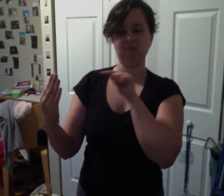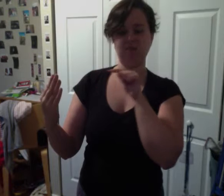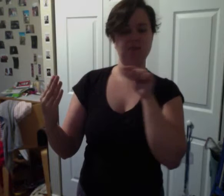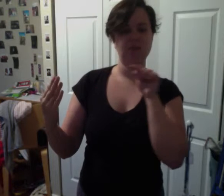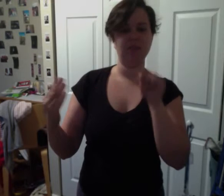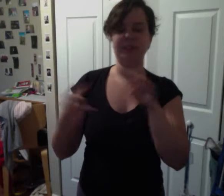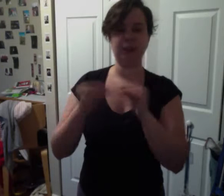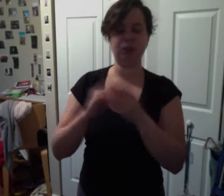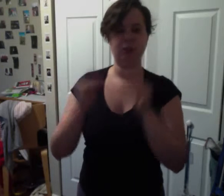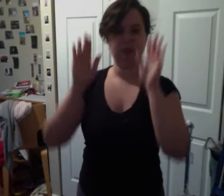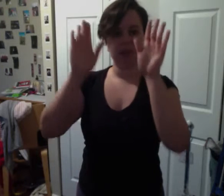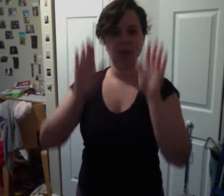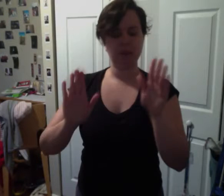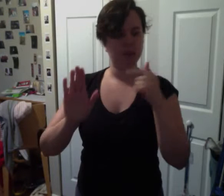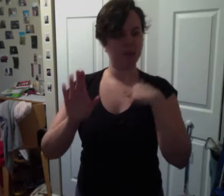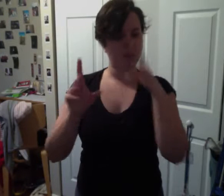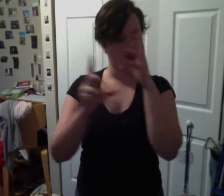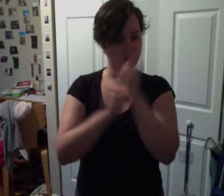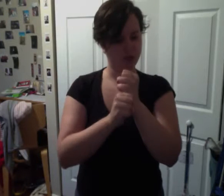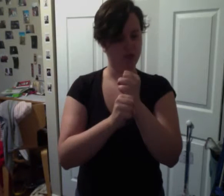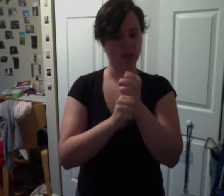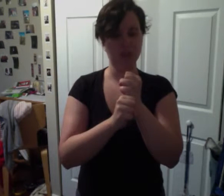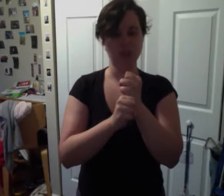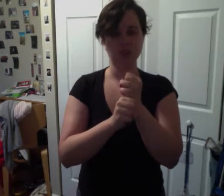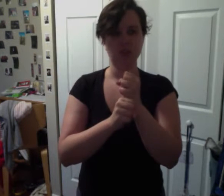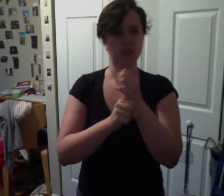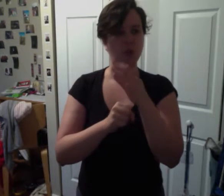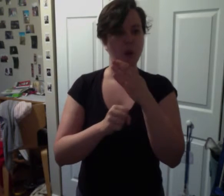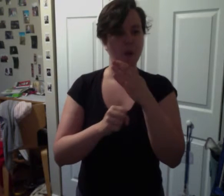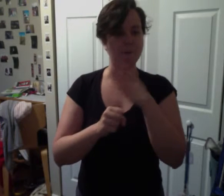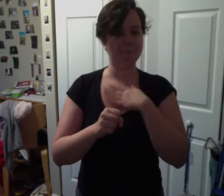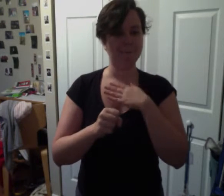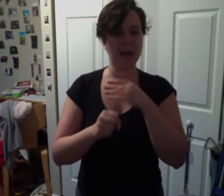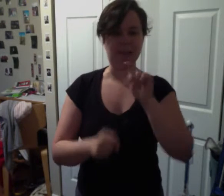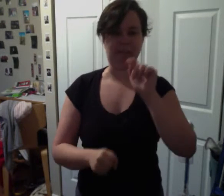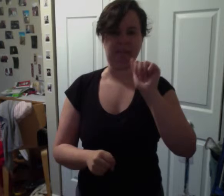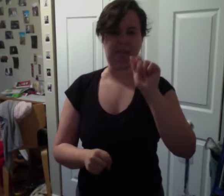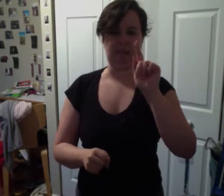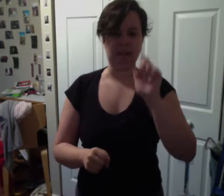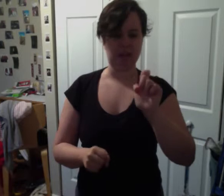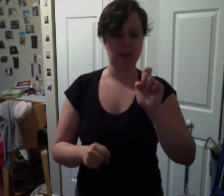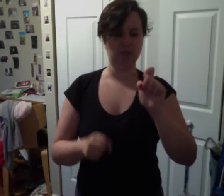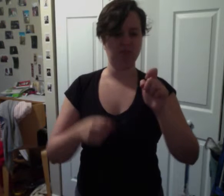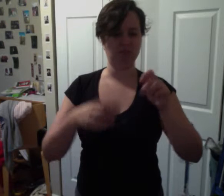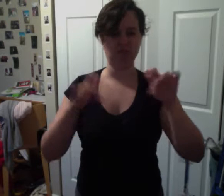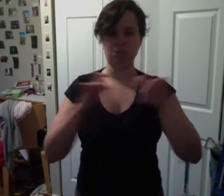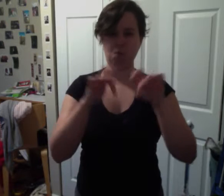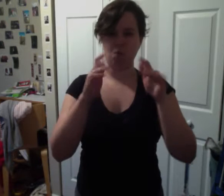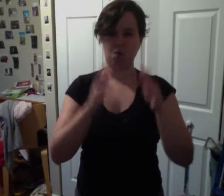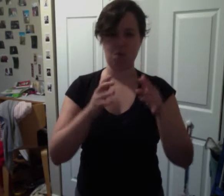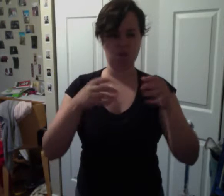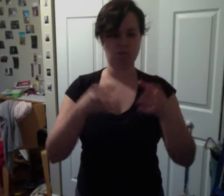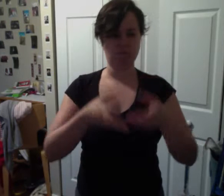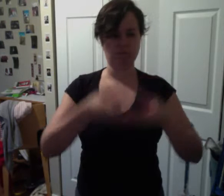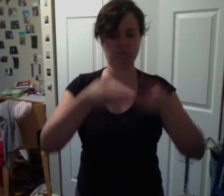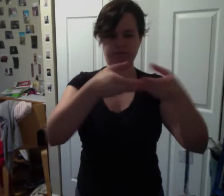pick up my tape recorder and find out more. With the help of a young archivist named Michael Shirker, we tracked down